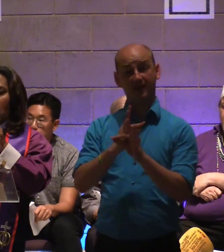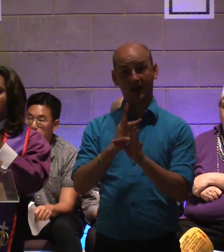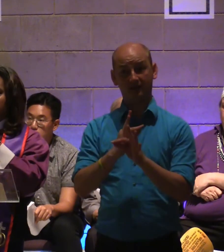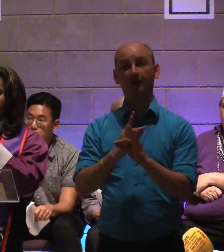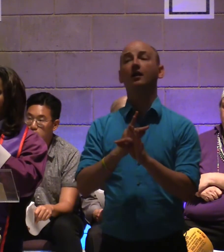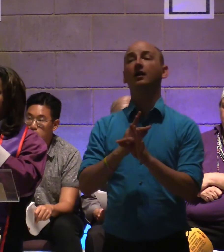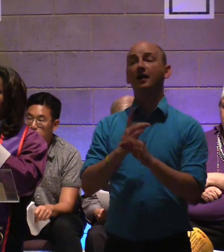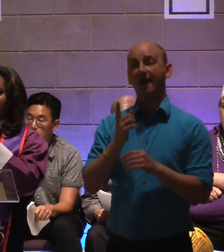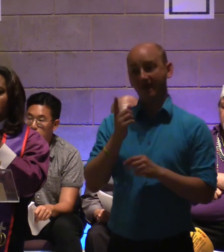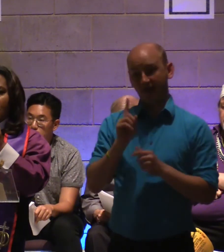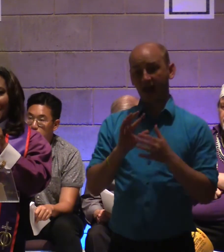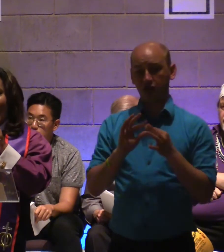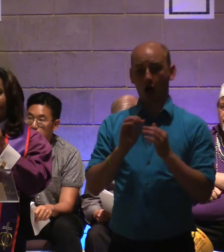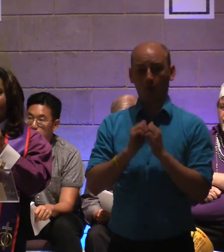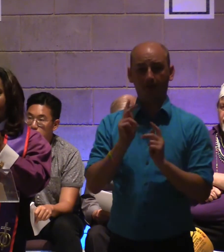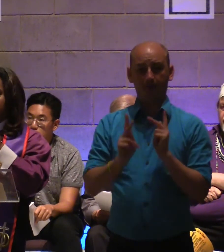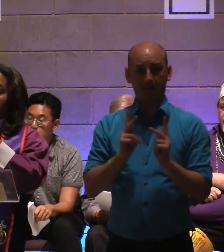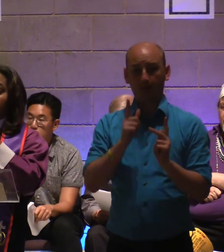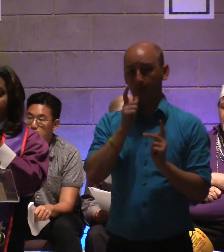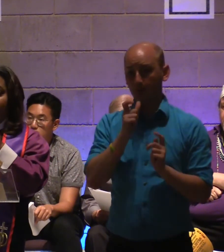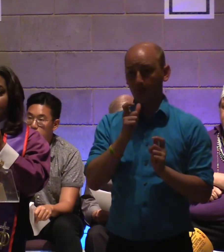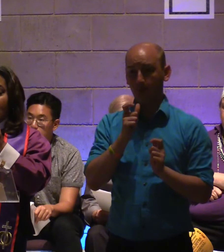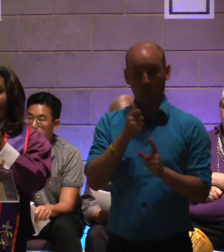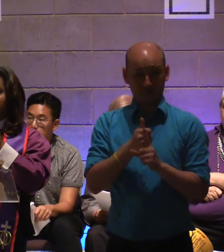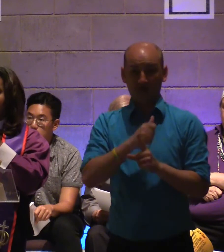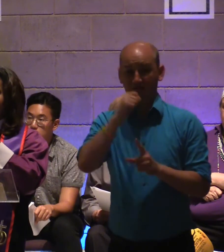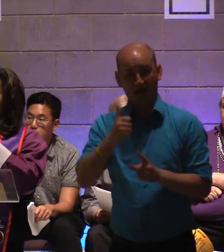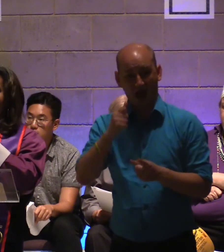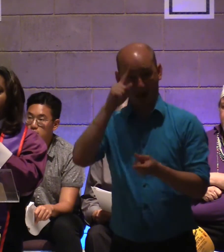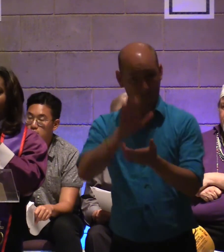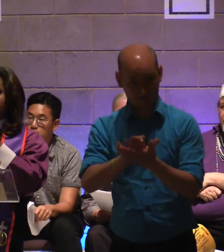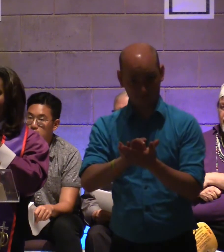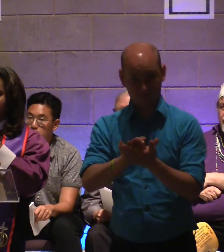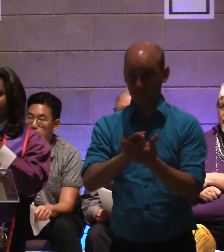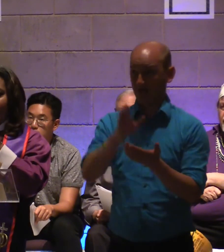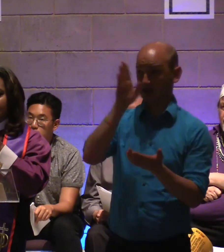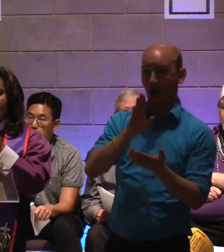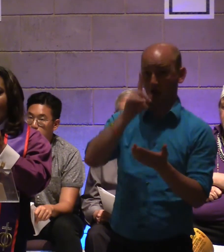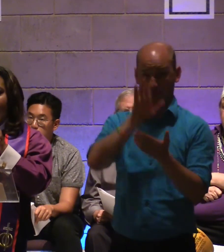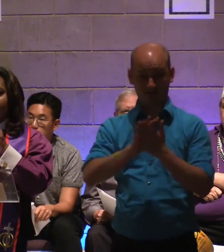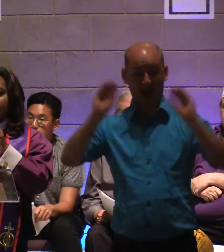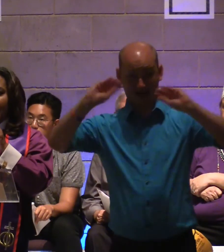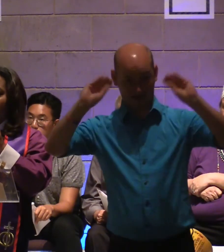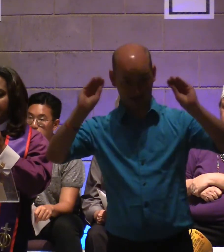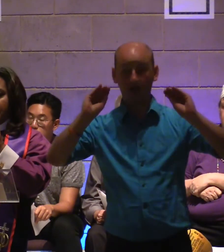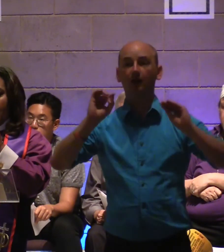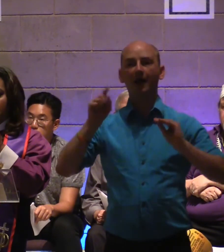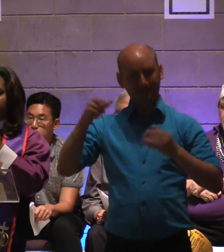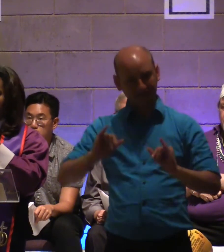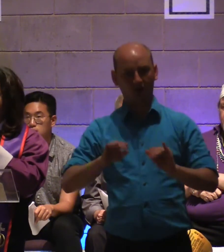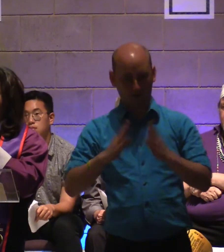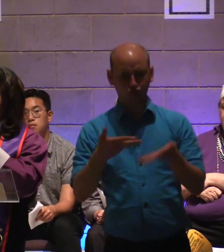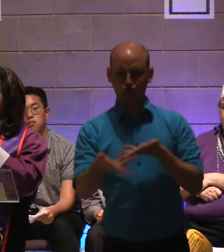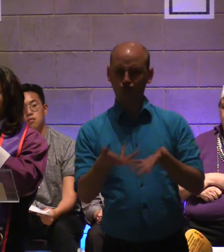does talk with those who are not people of faith and who may not have a faith as of yet. And they help them to know